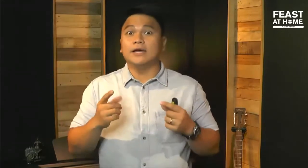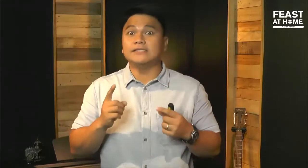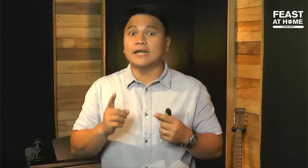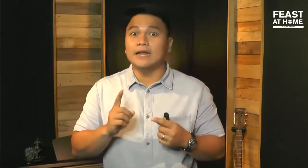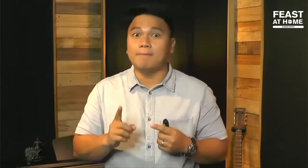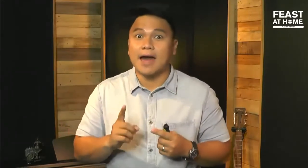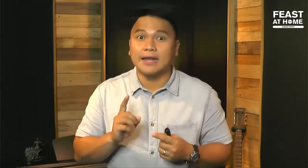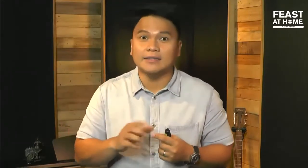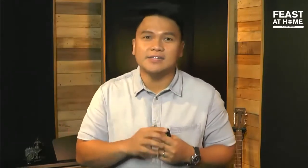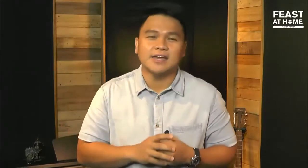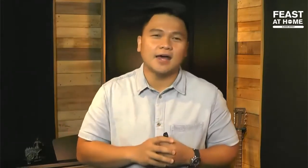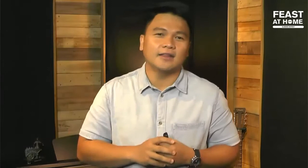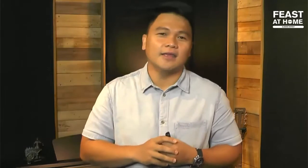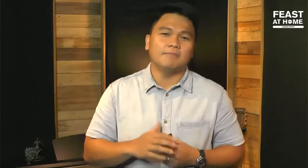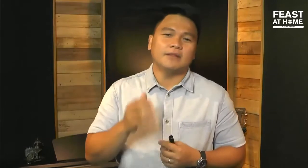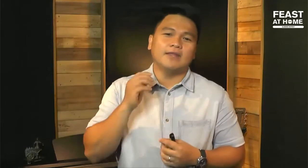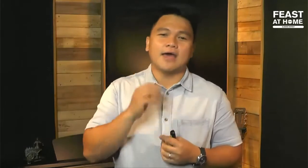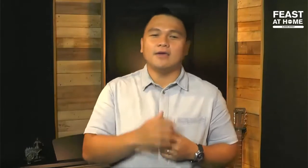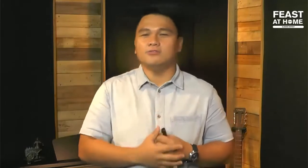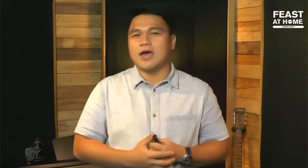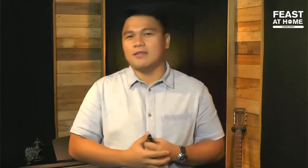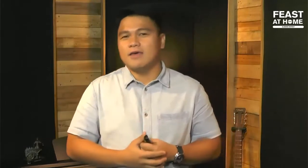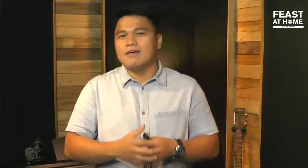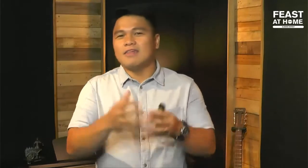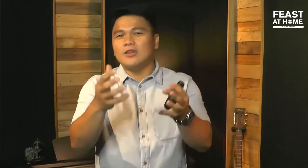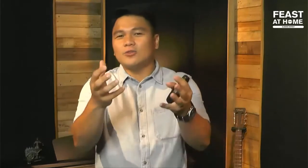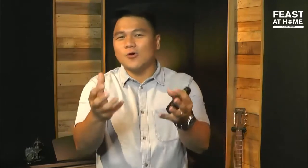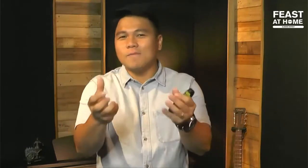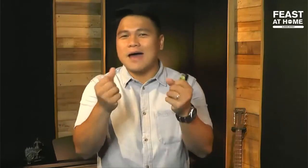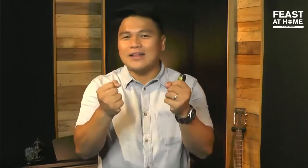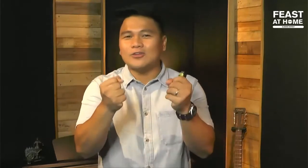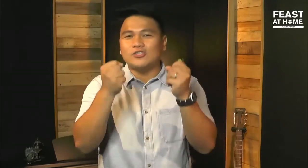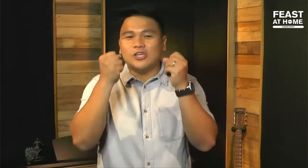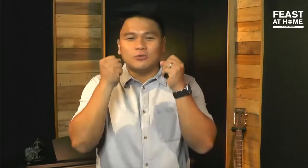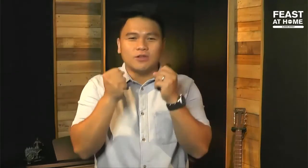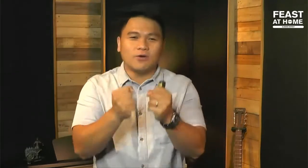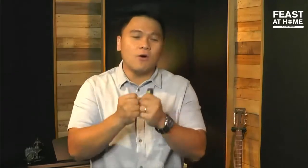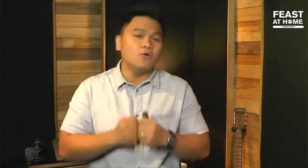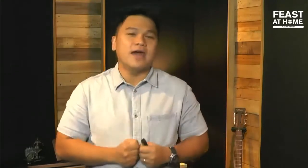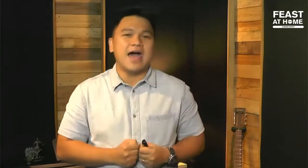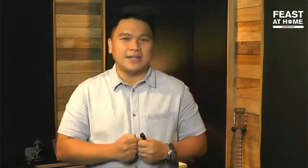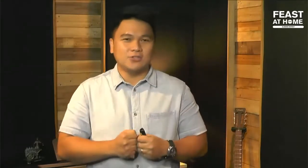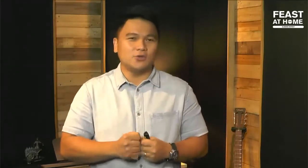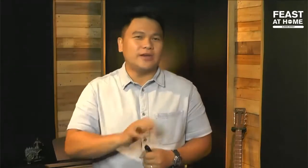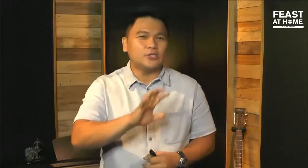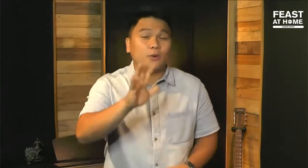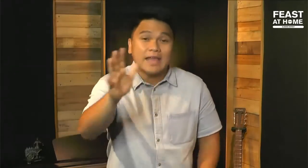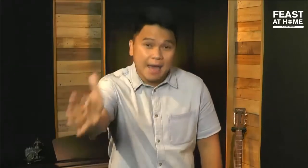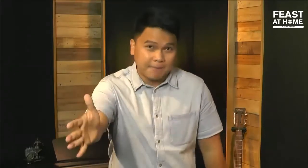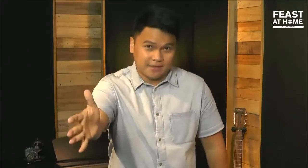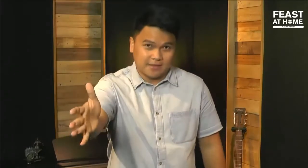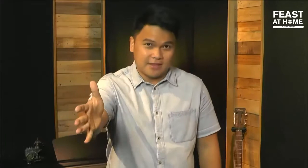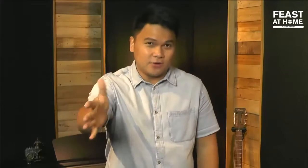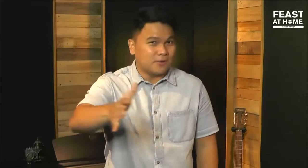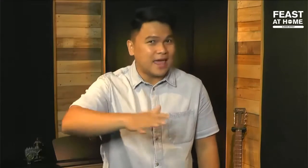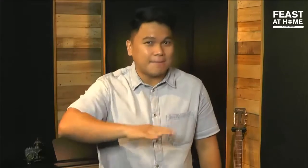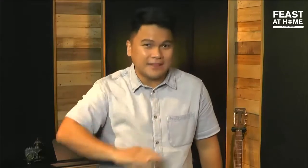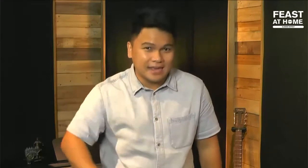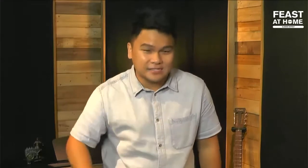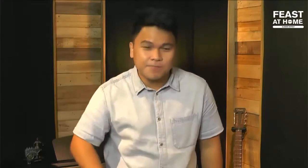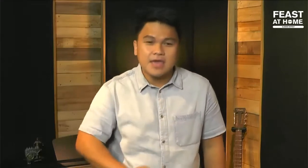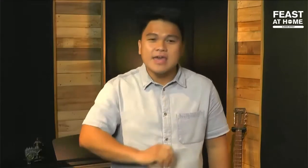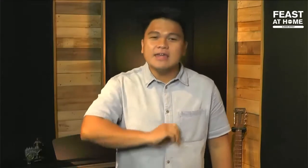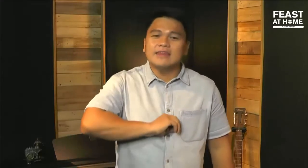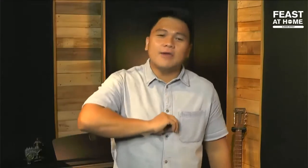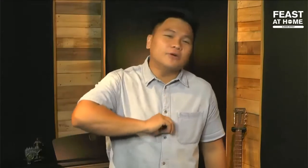pero nagsarili pa ng diskarte, patay tayo dyan. They took matters into their own hands. So here's what happened. You know what happened